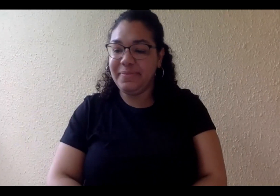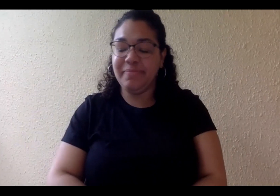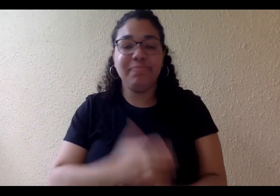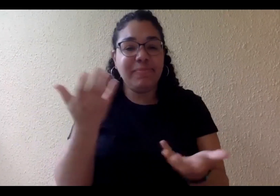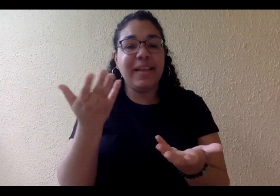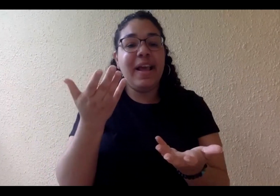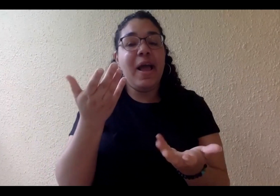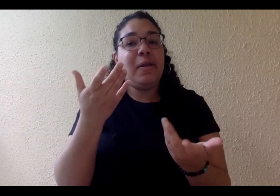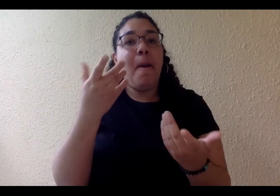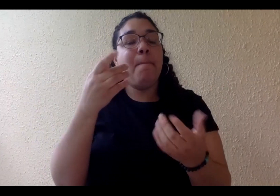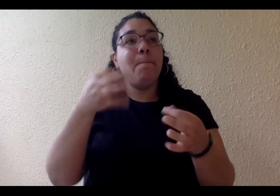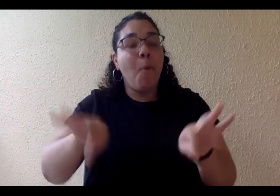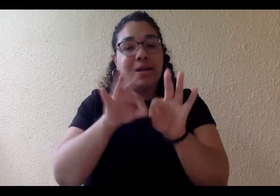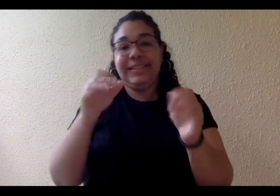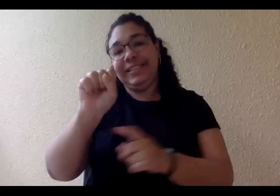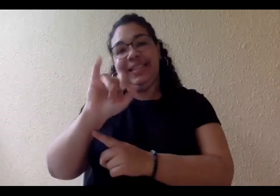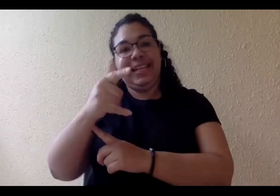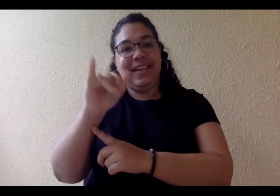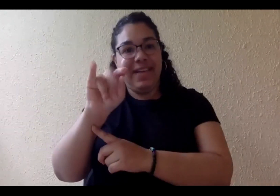gain.